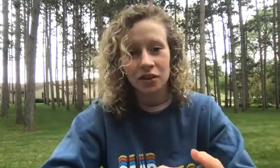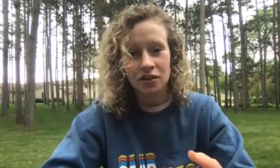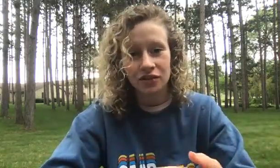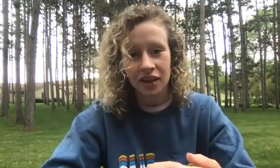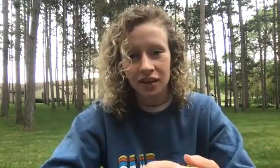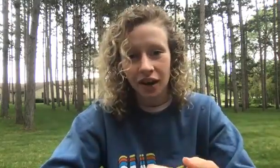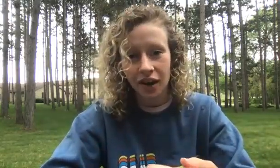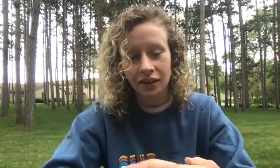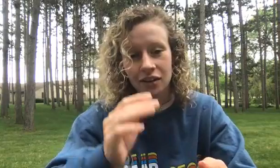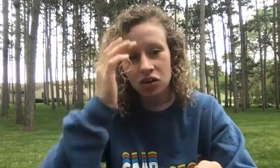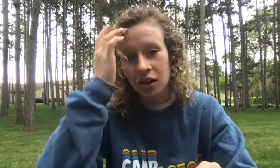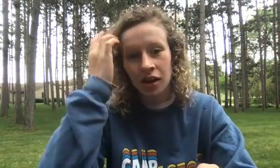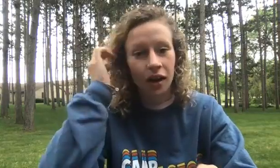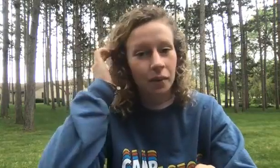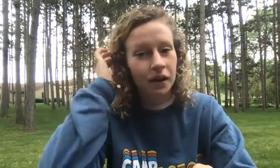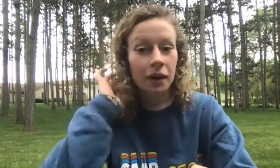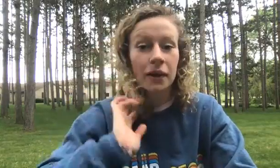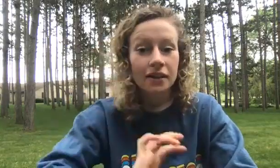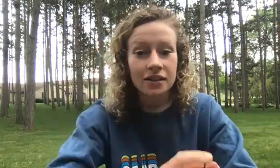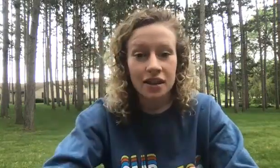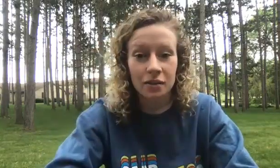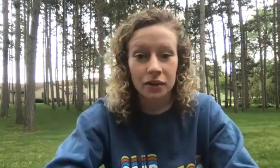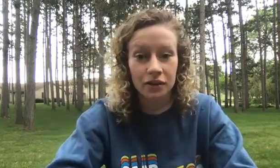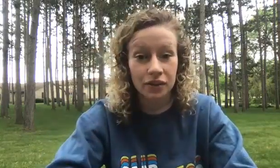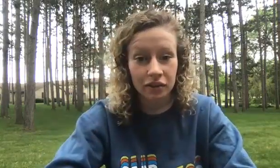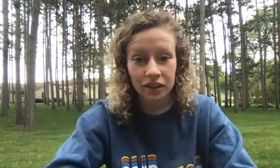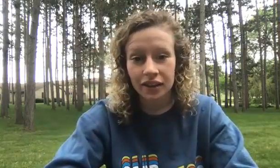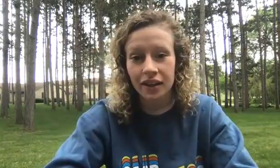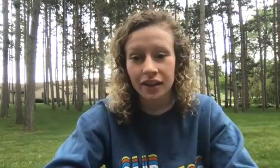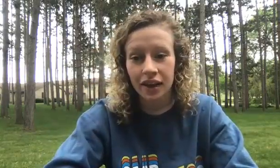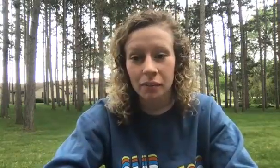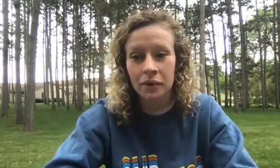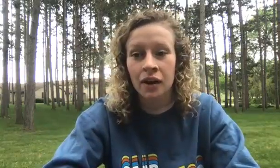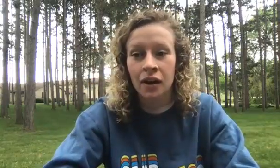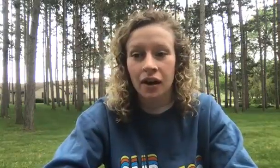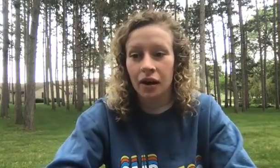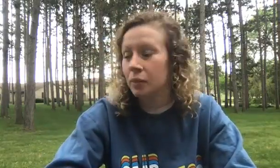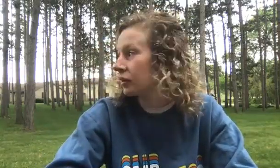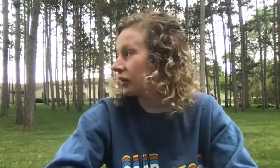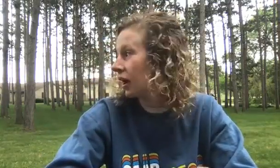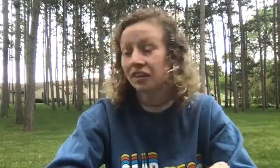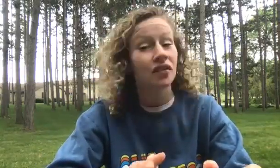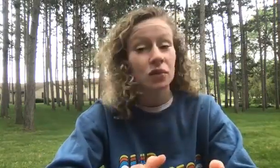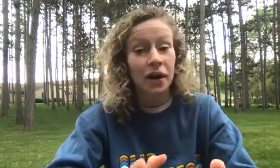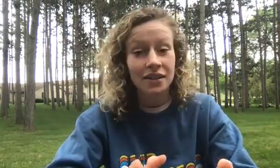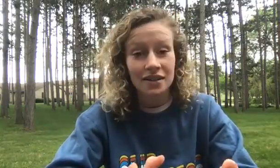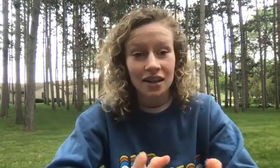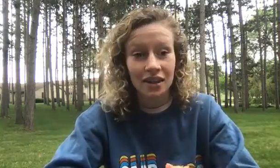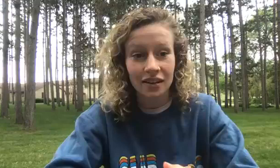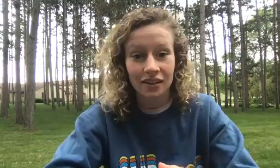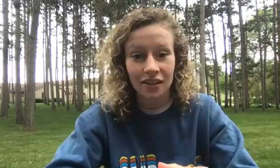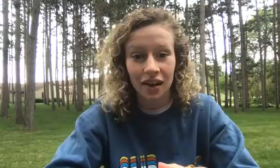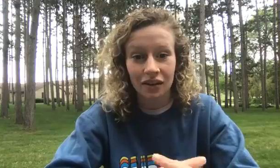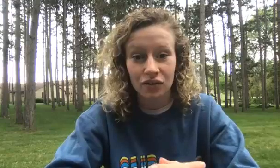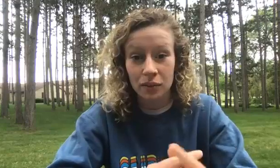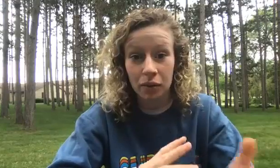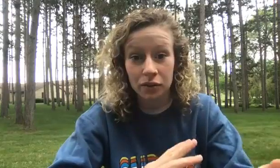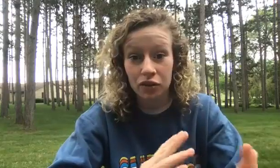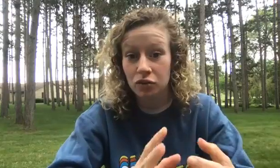of it in college, and I practice it pretty frequently at camp. I love to practice it, and I love to be able to use it